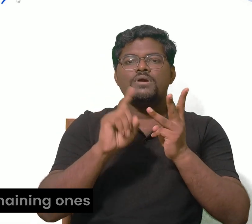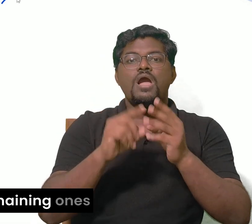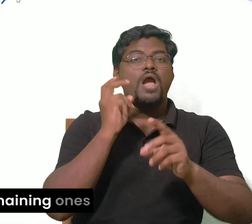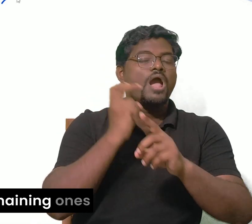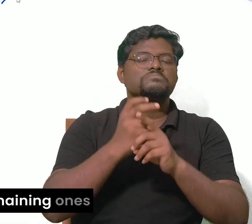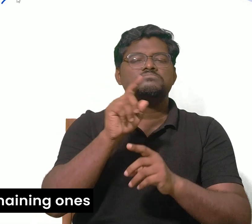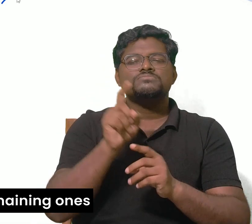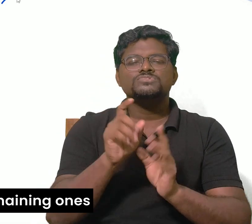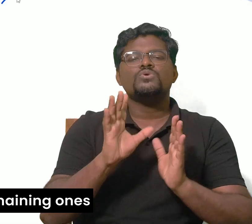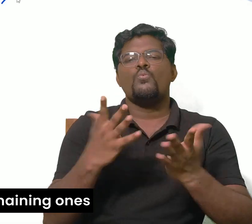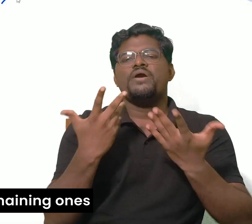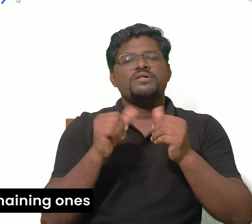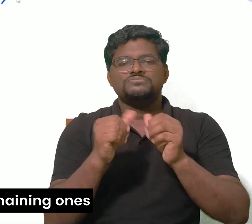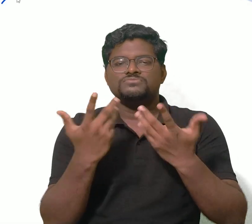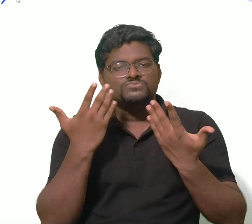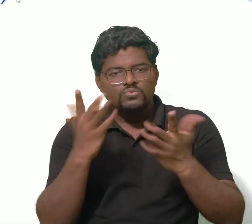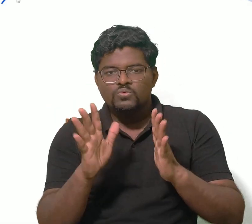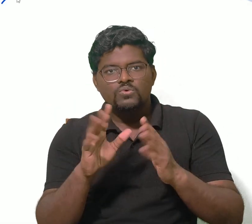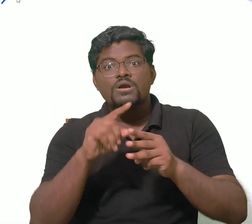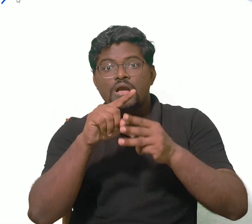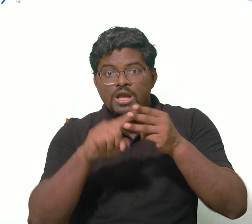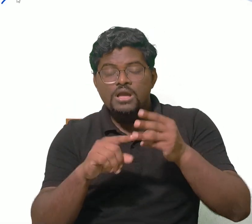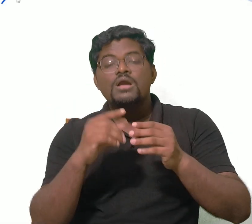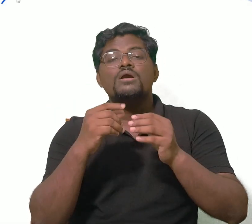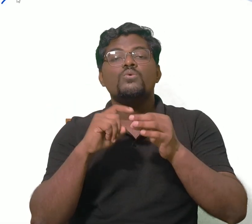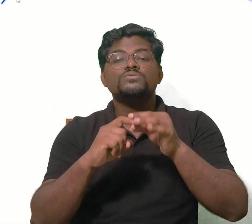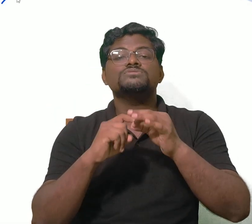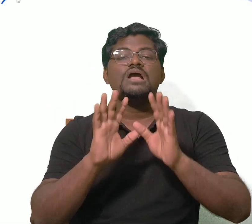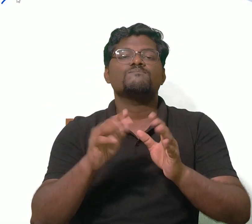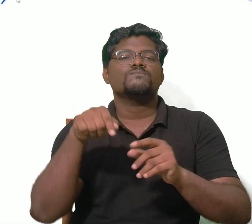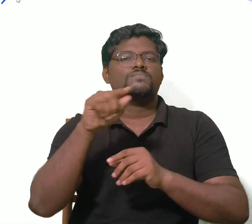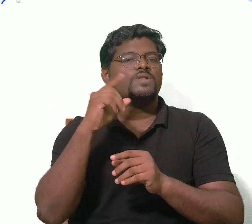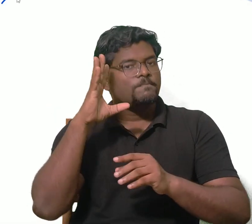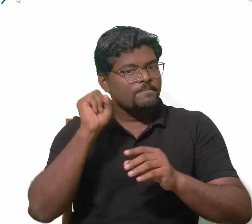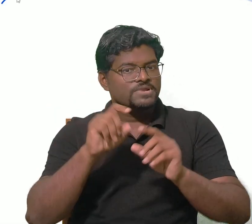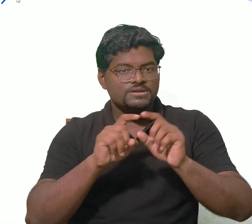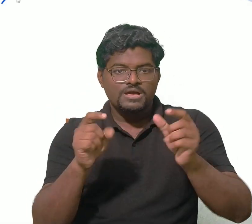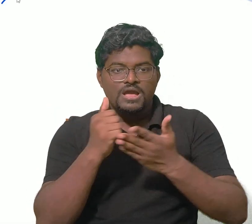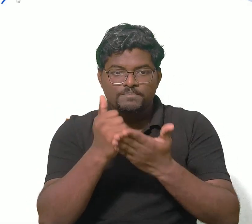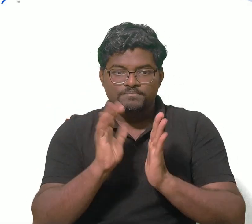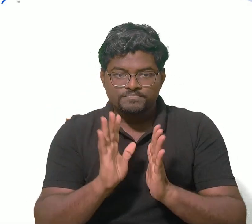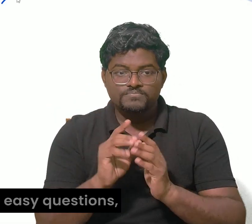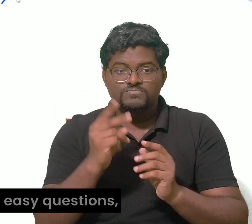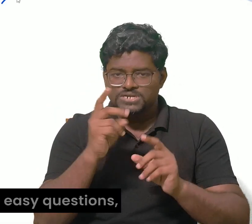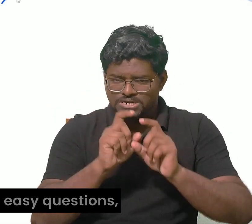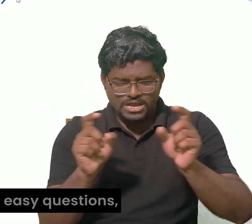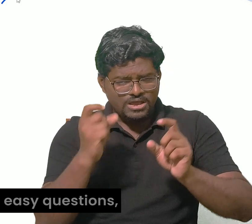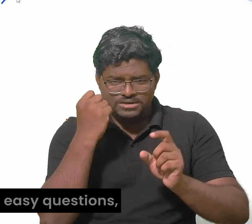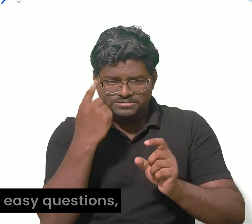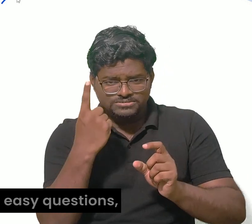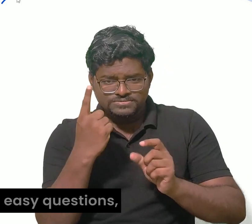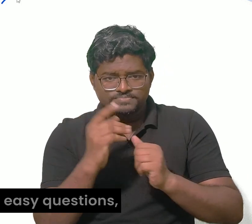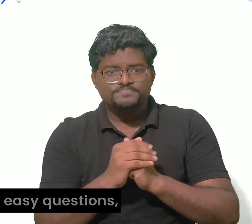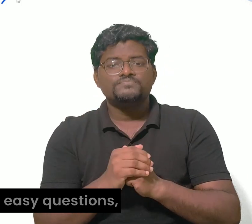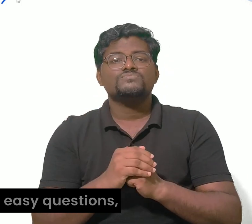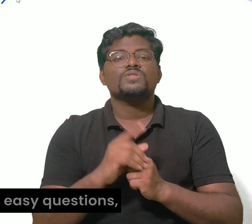ask in the hard mode. So hard type of a question they will ask. So you have to be very